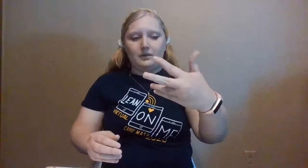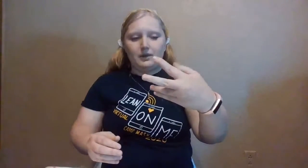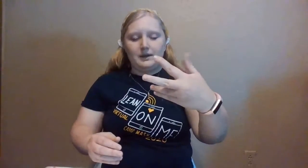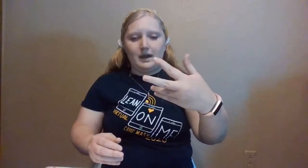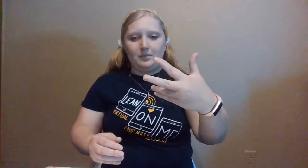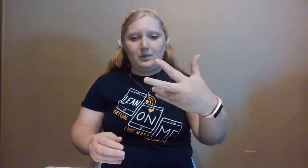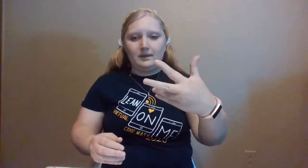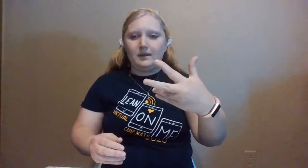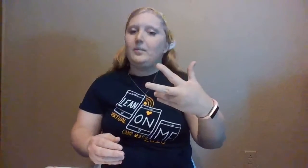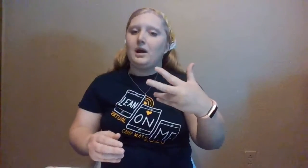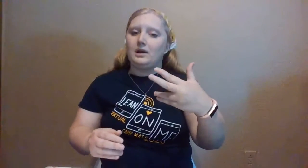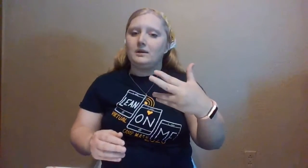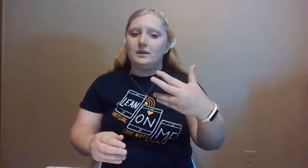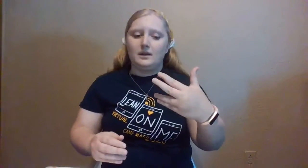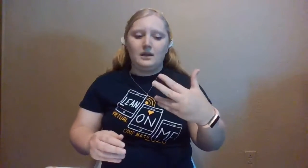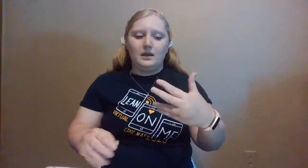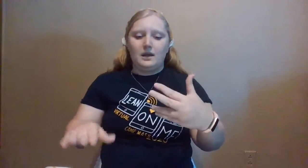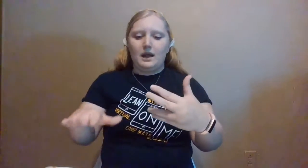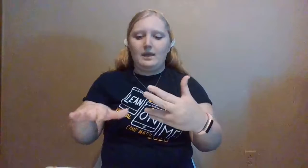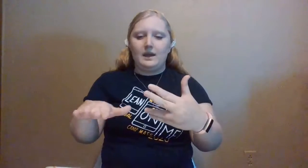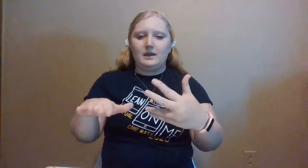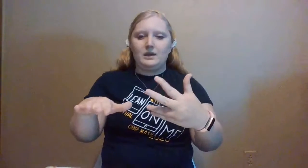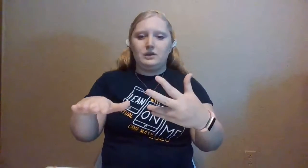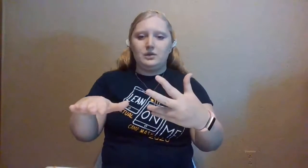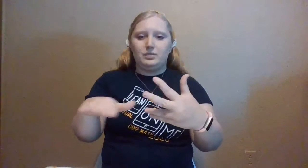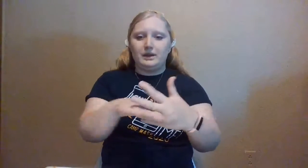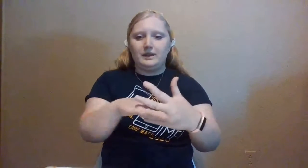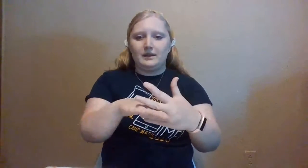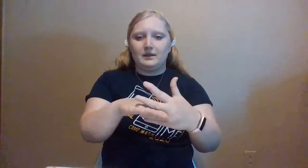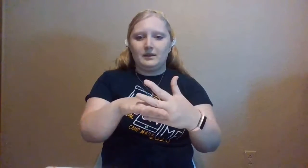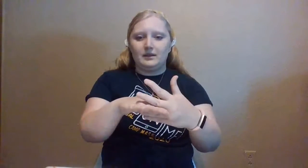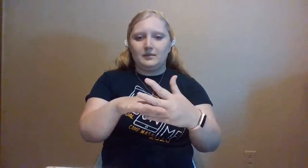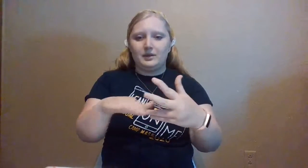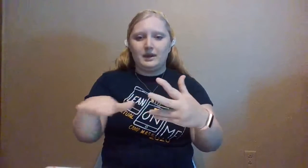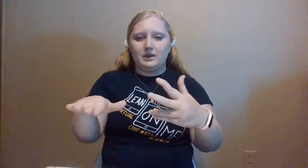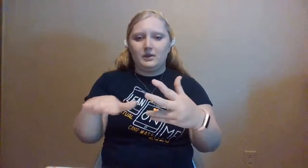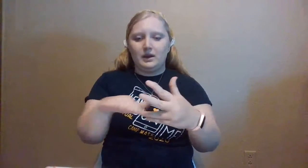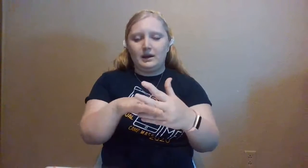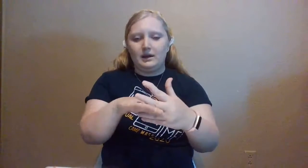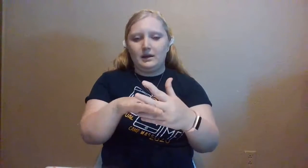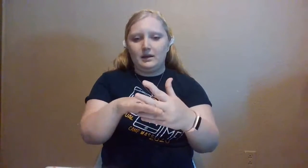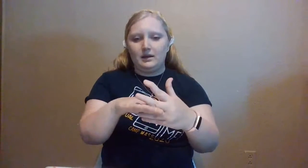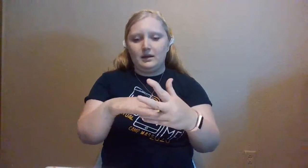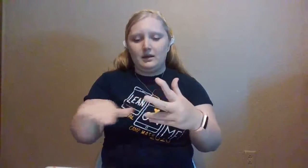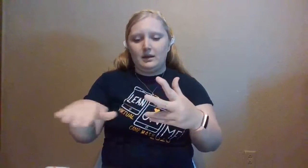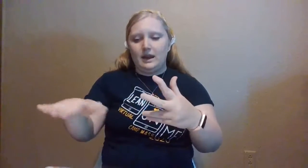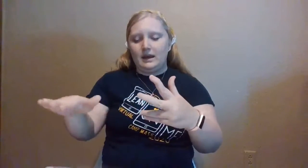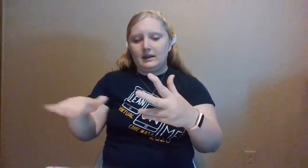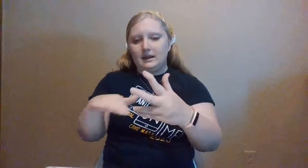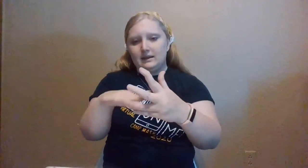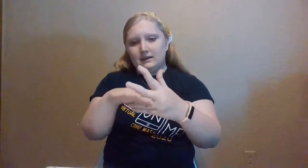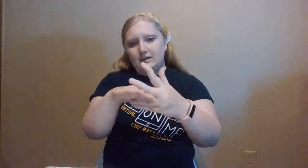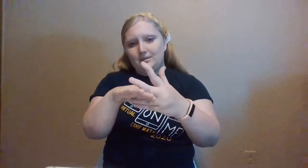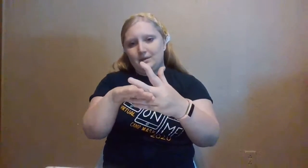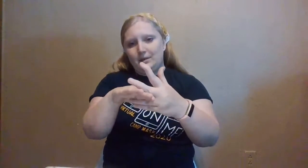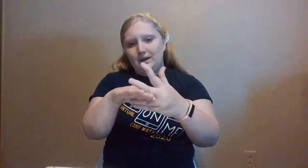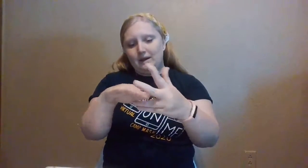three top ones apart, and then you bring your hand into between